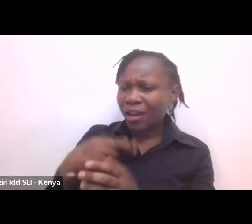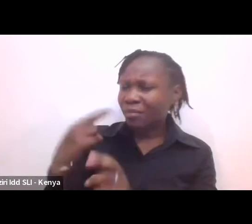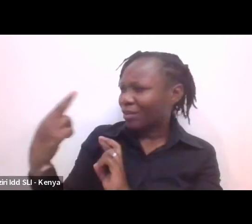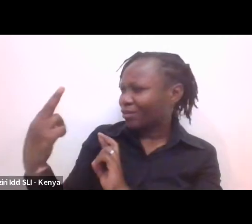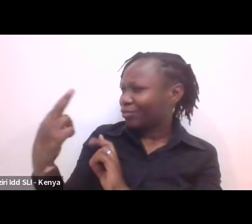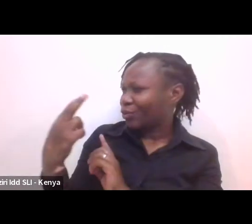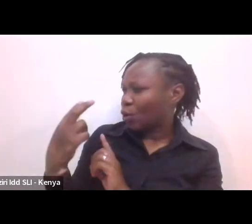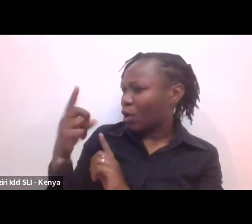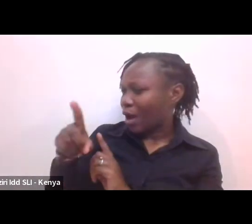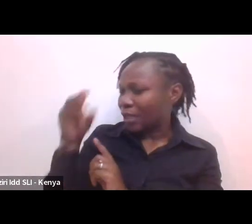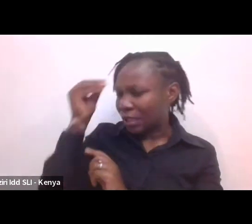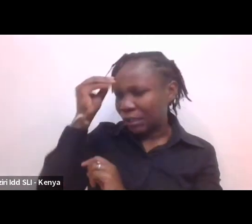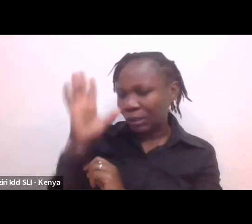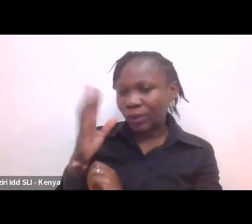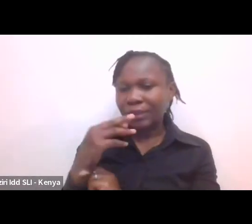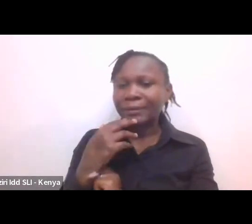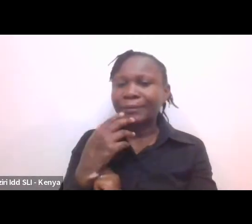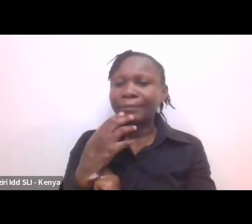adulthood.